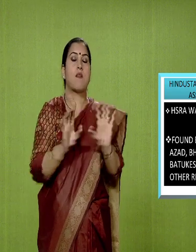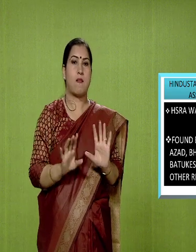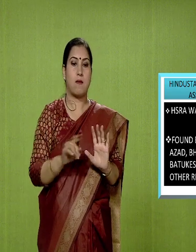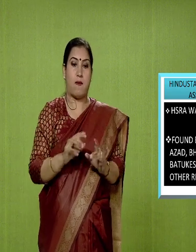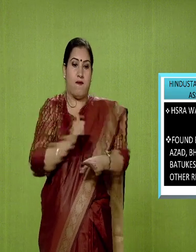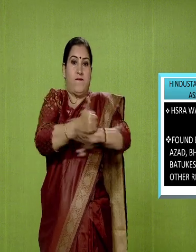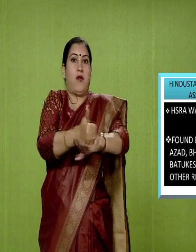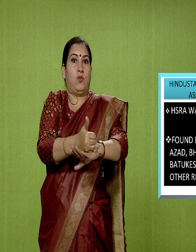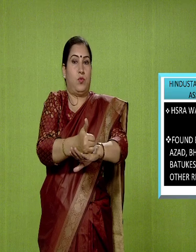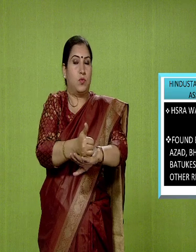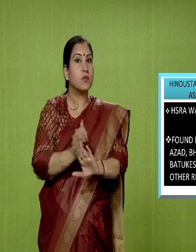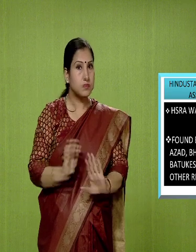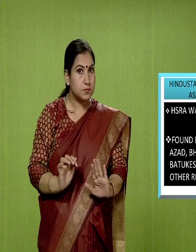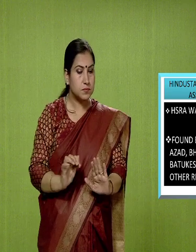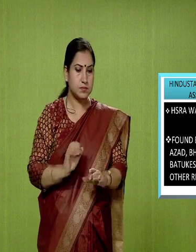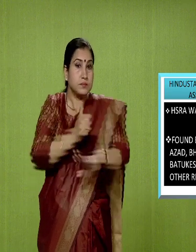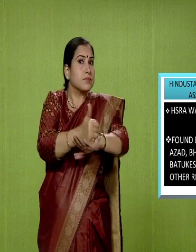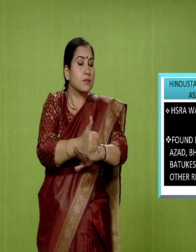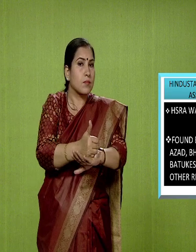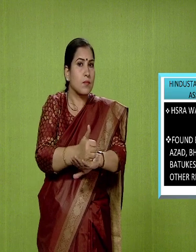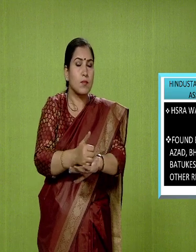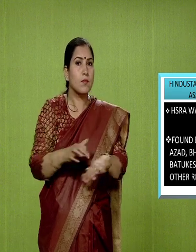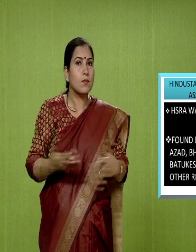was found by